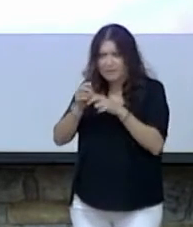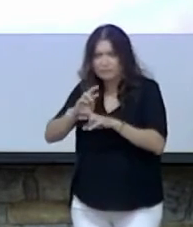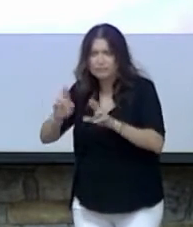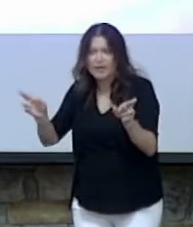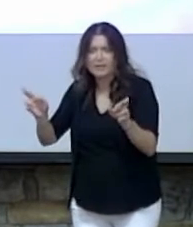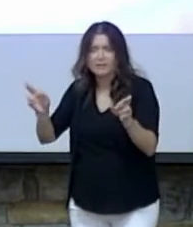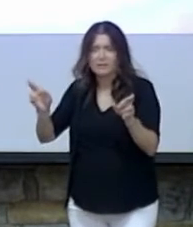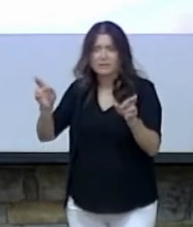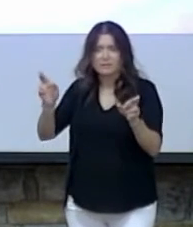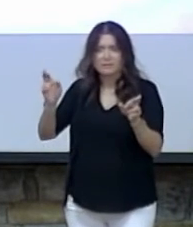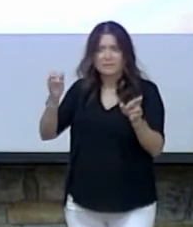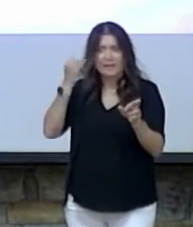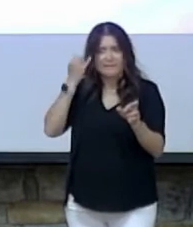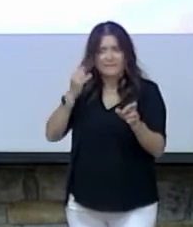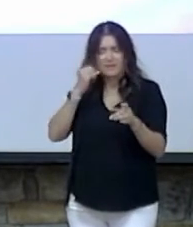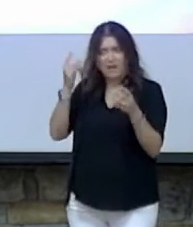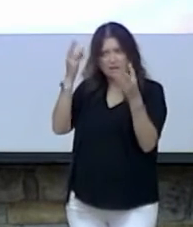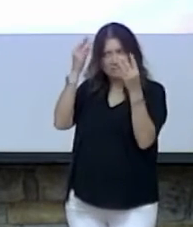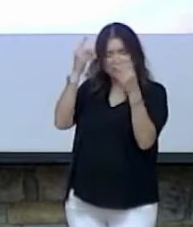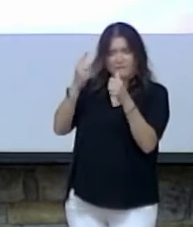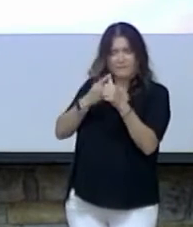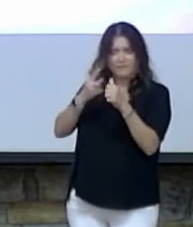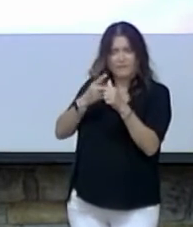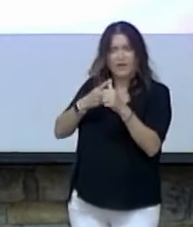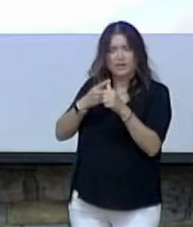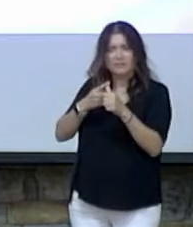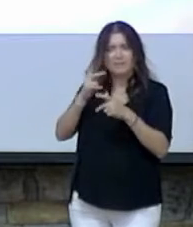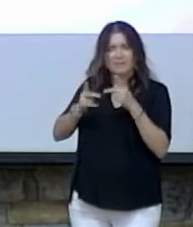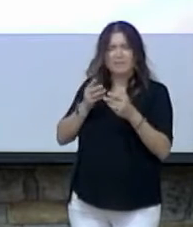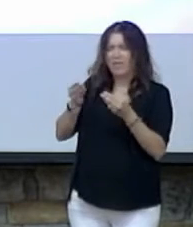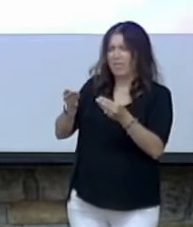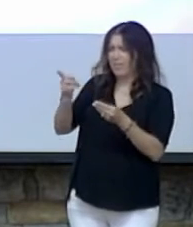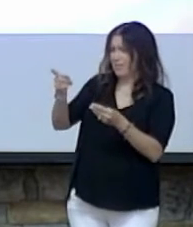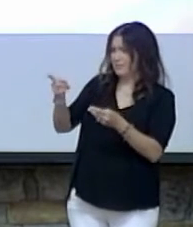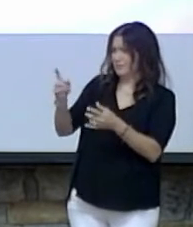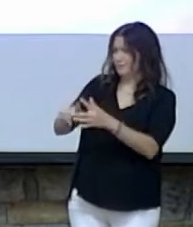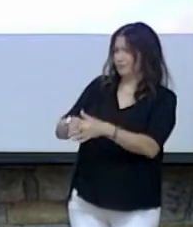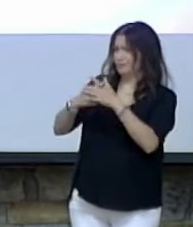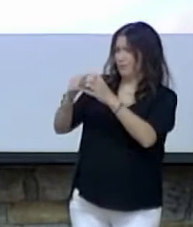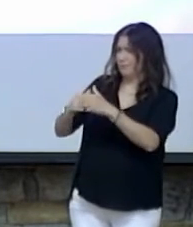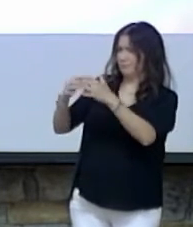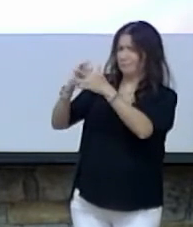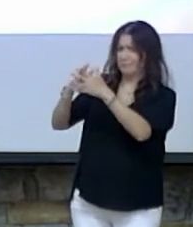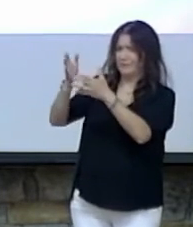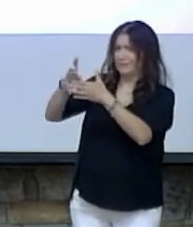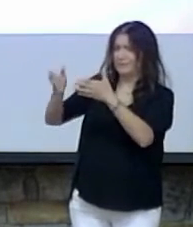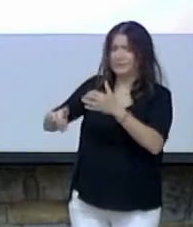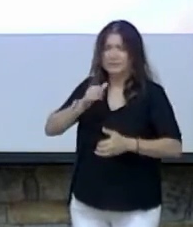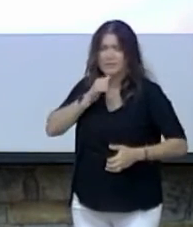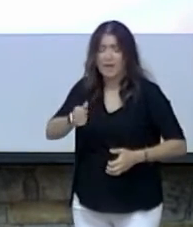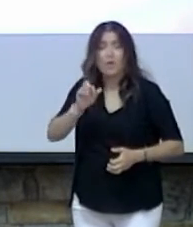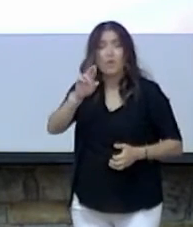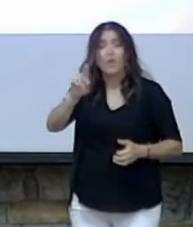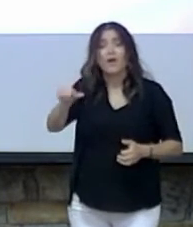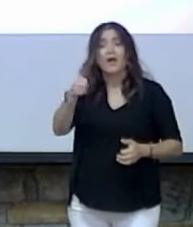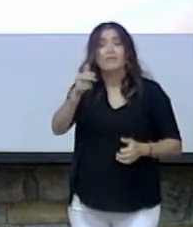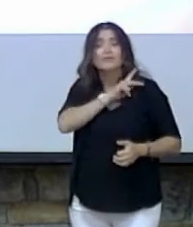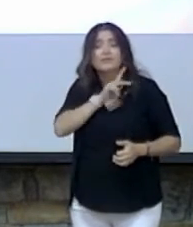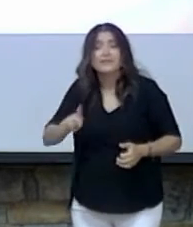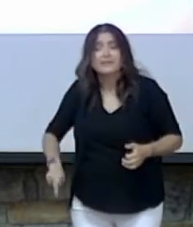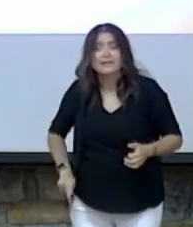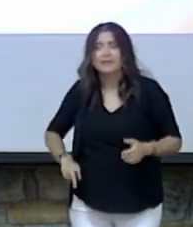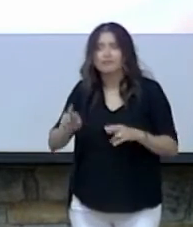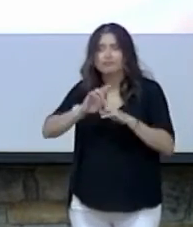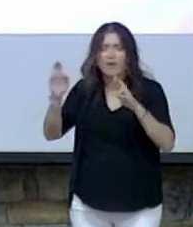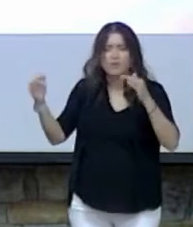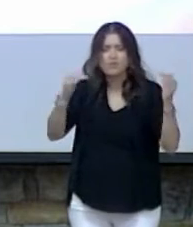saying, this man began to build and was not able to finish. Or what king, going out to encounter another king in war,